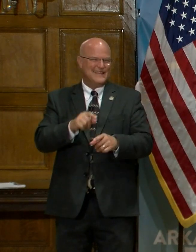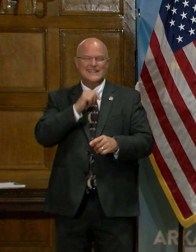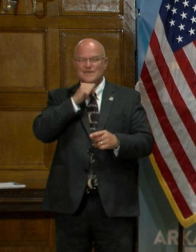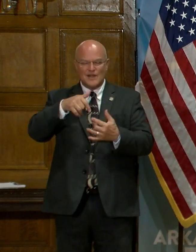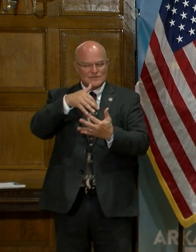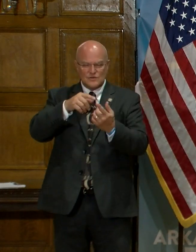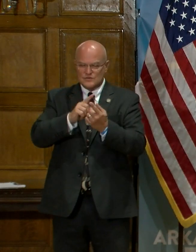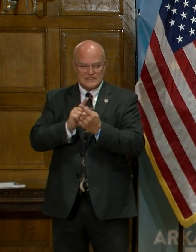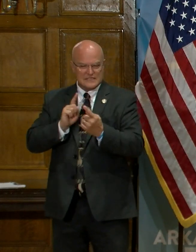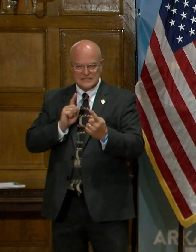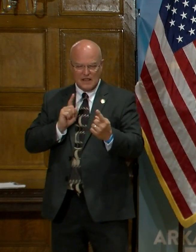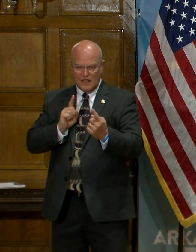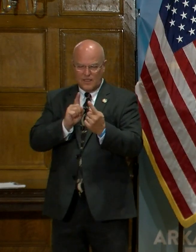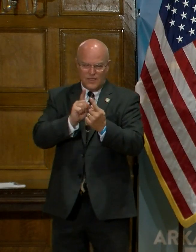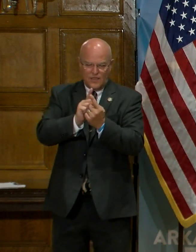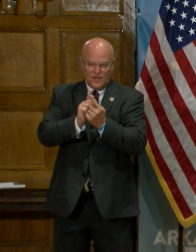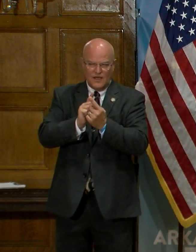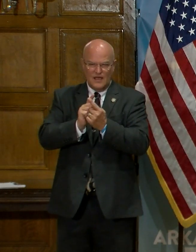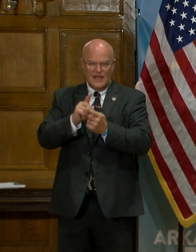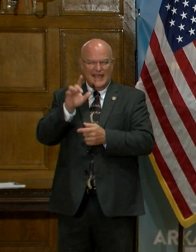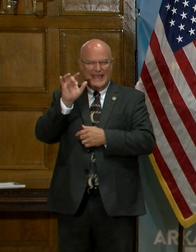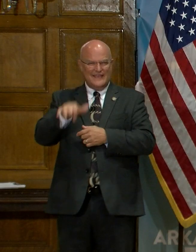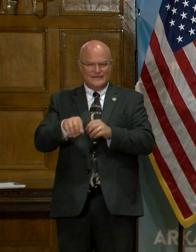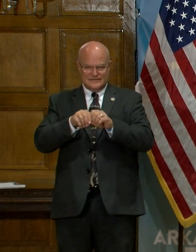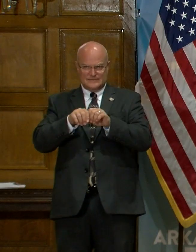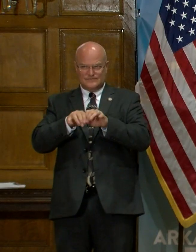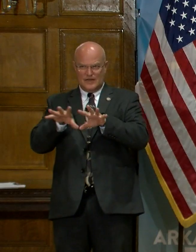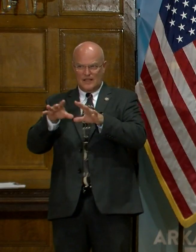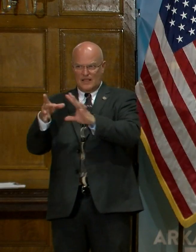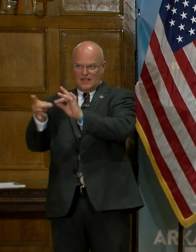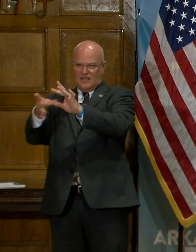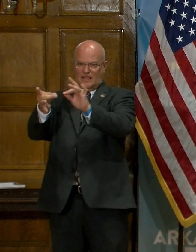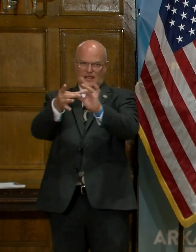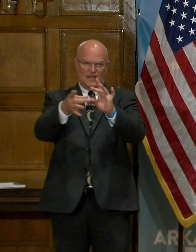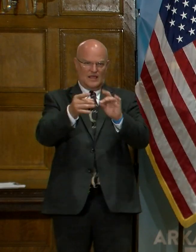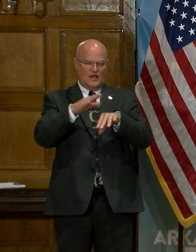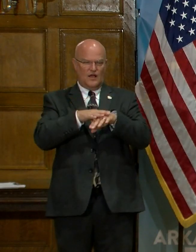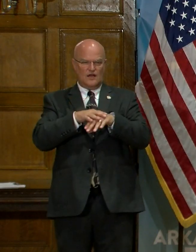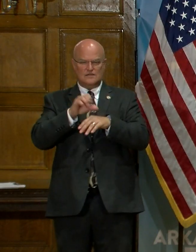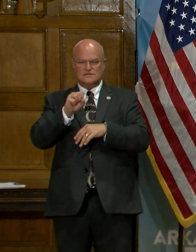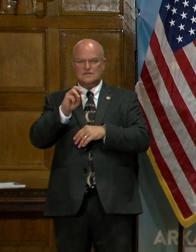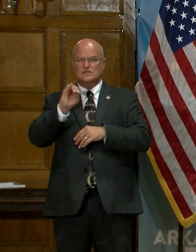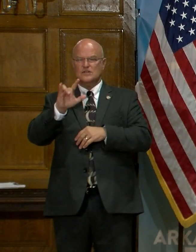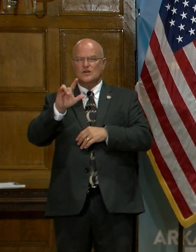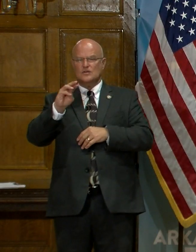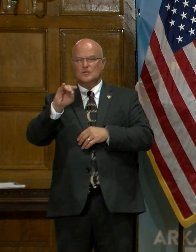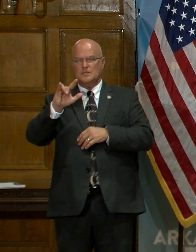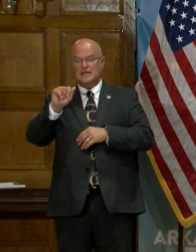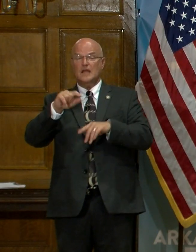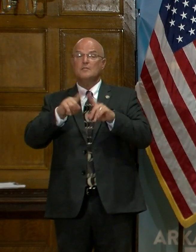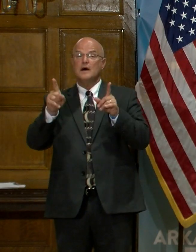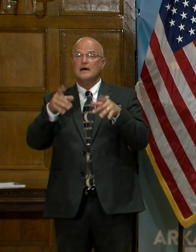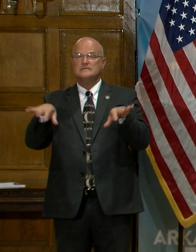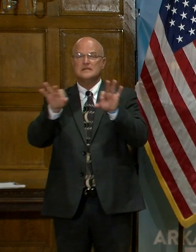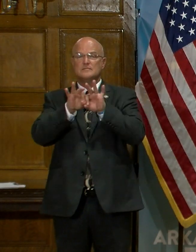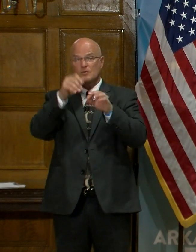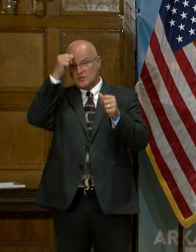not socially distancing, and you know, those get spread around on social media, but it is important to remember